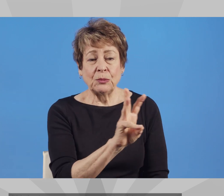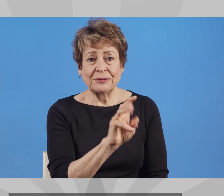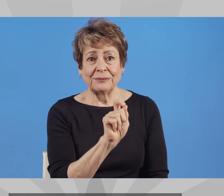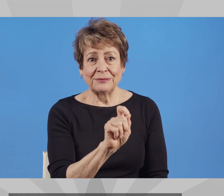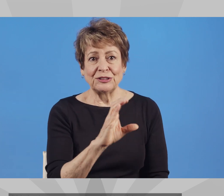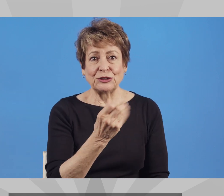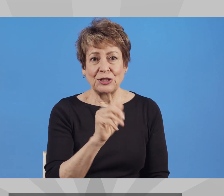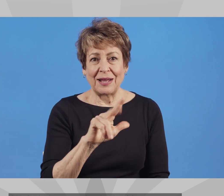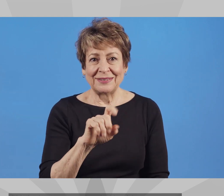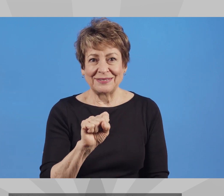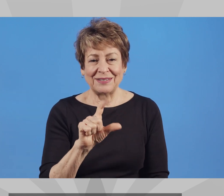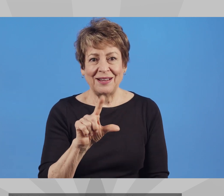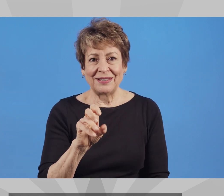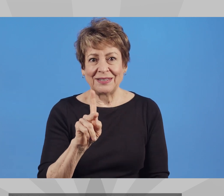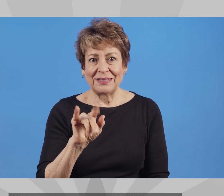Website